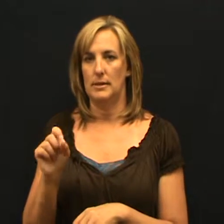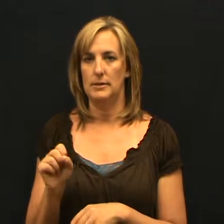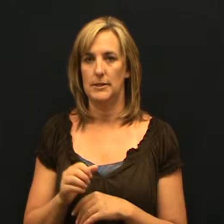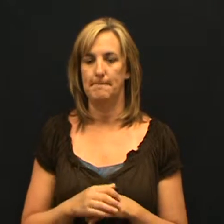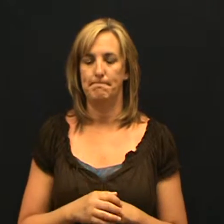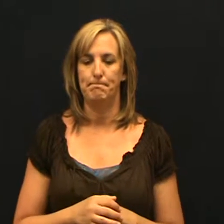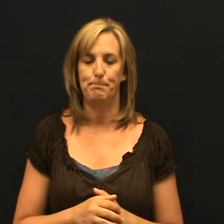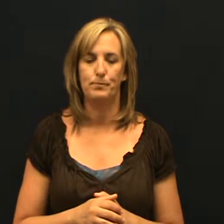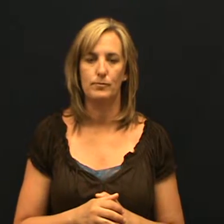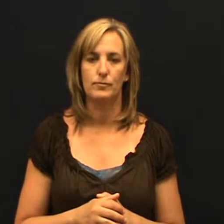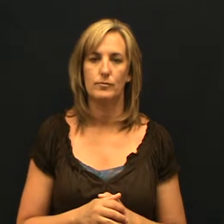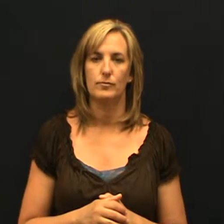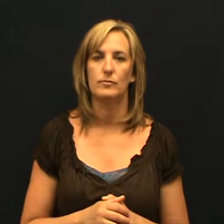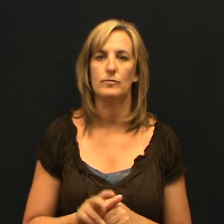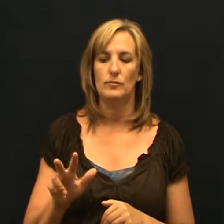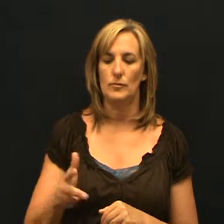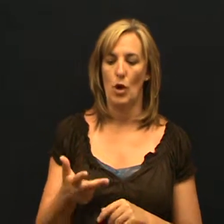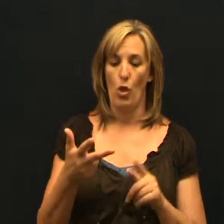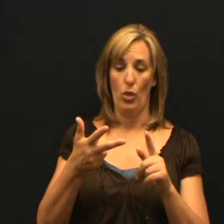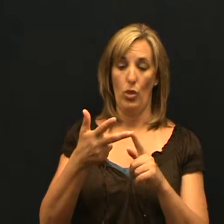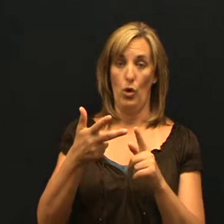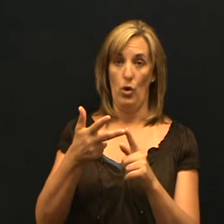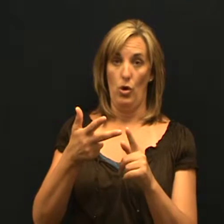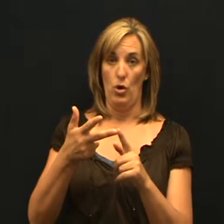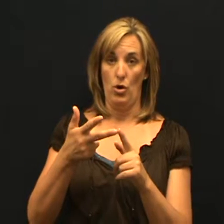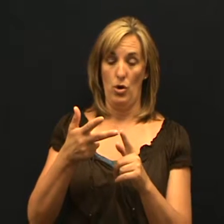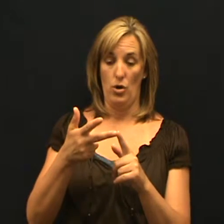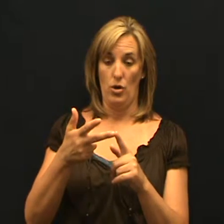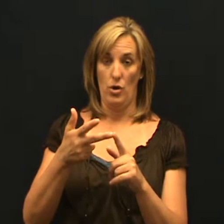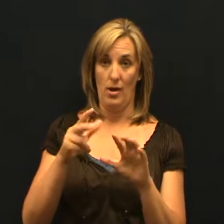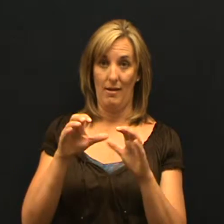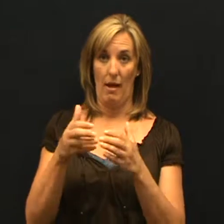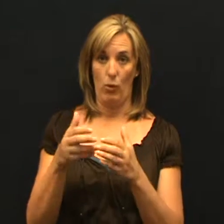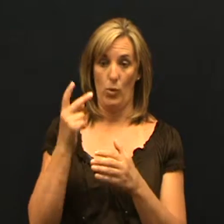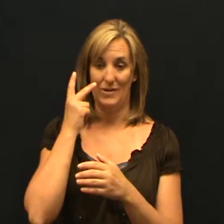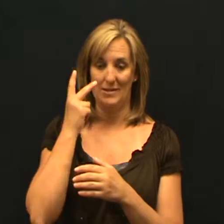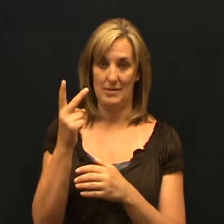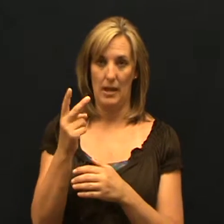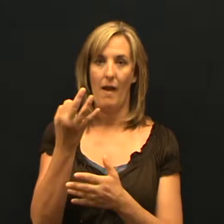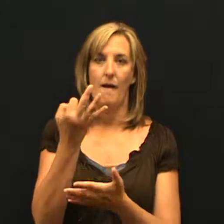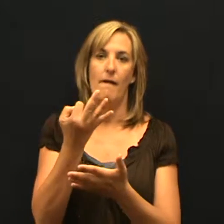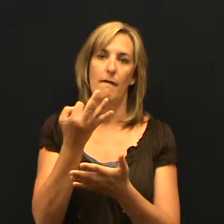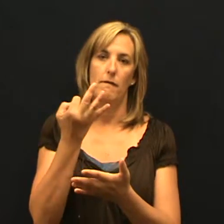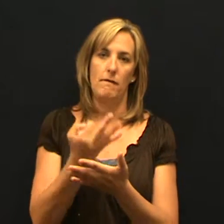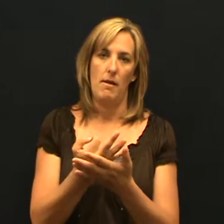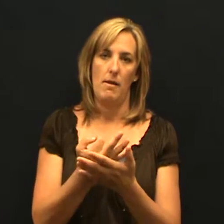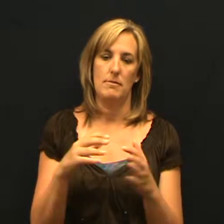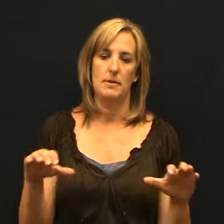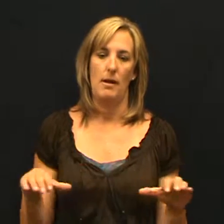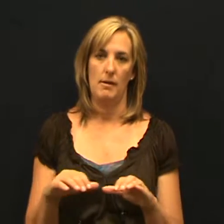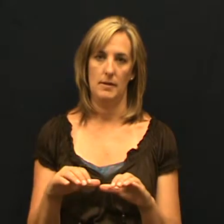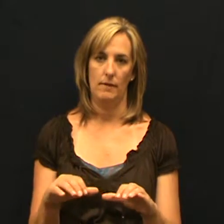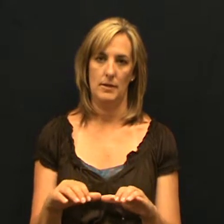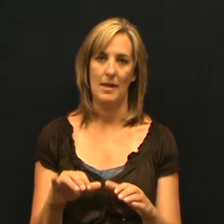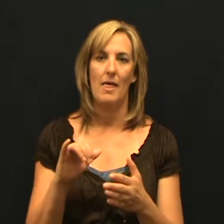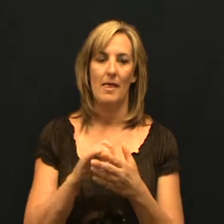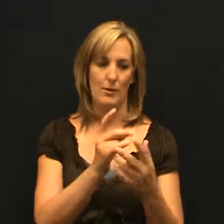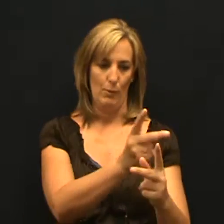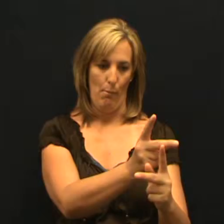And that third category that we'll see on the statement of cash flows is financing activities, and that's when we borrow from lenders